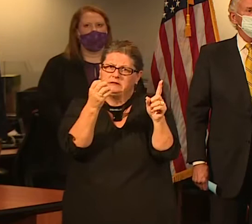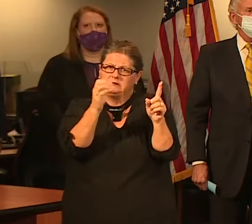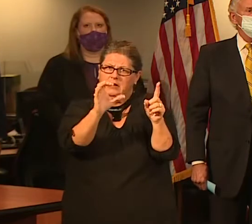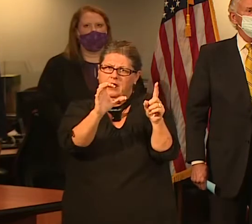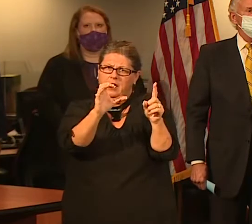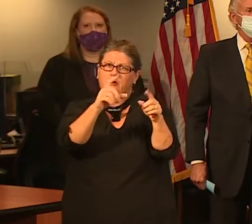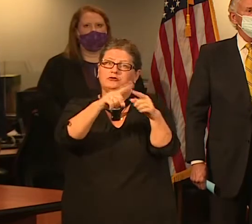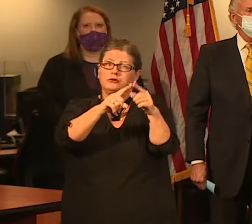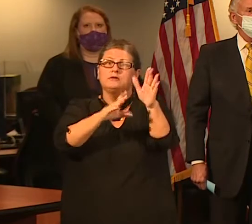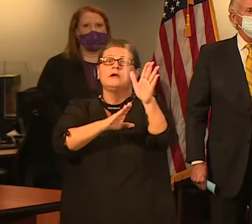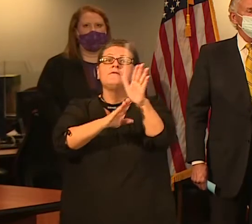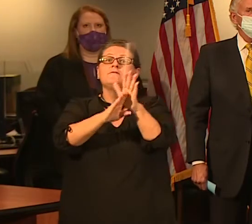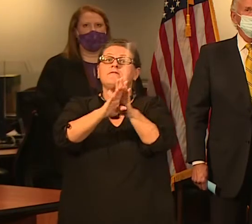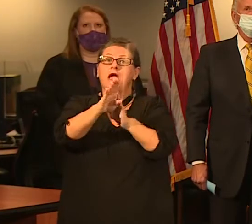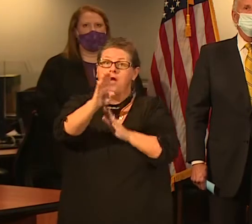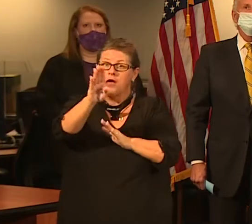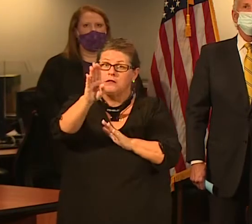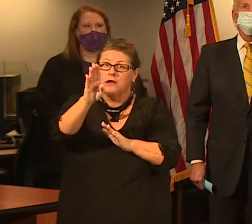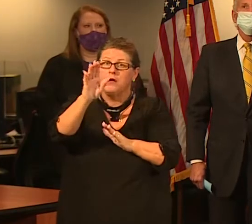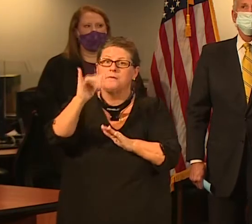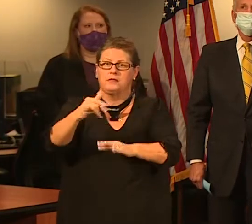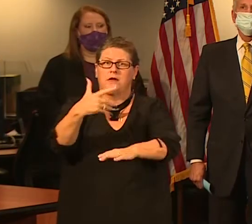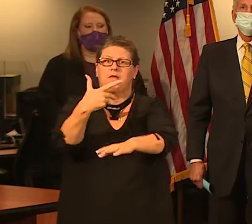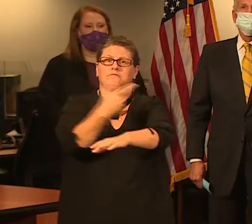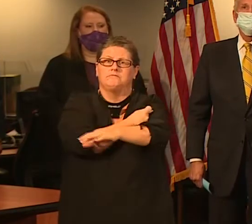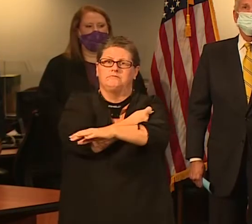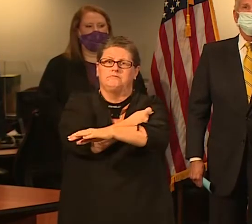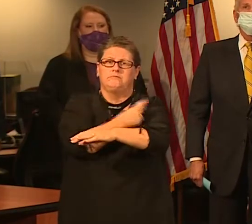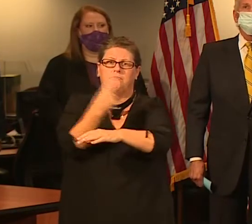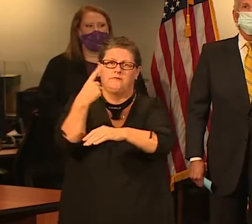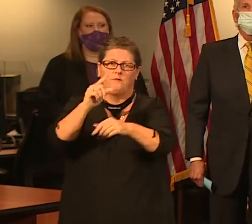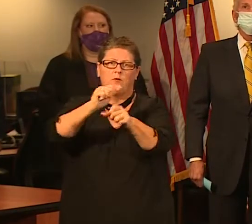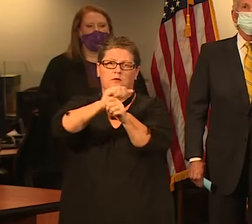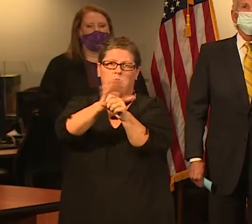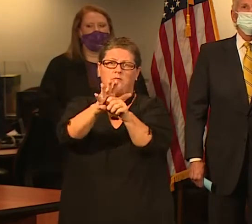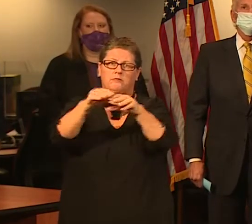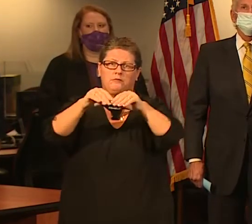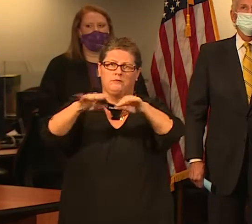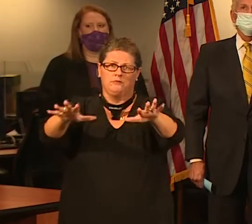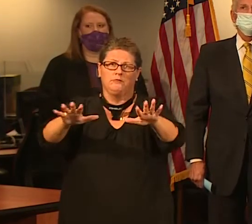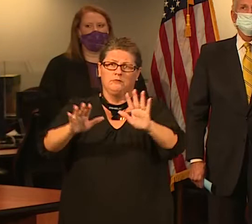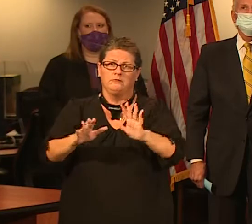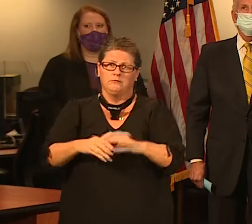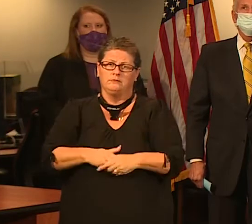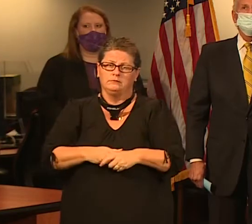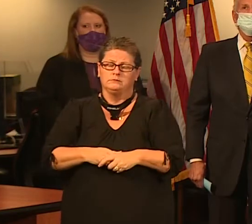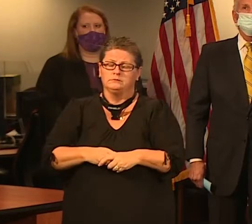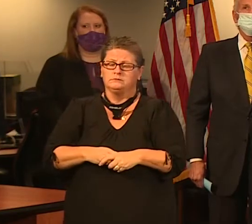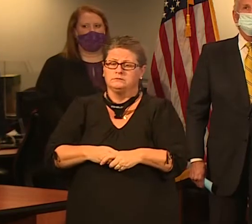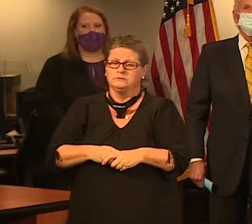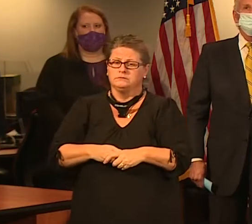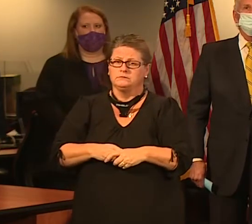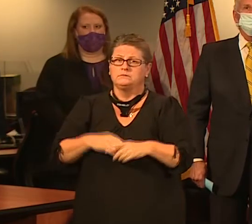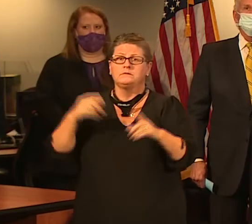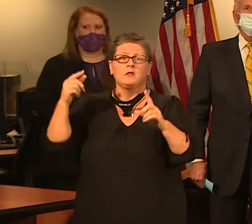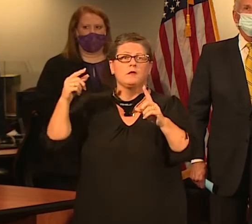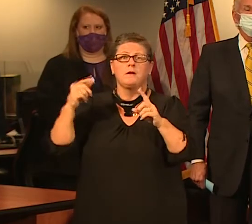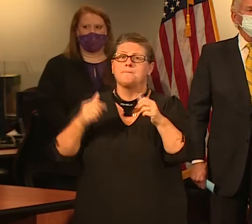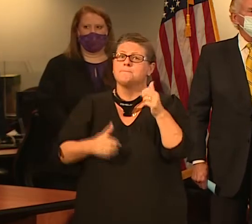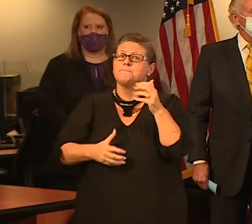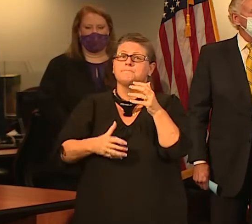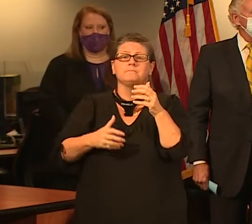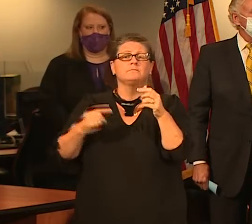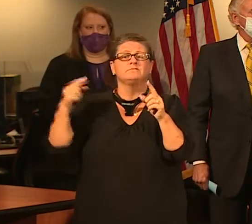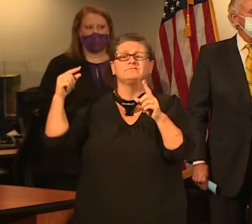Carolina's COVID-19 vaccination plan. The overarching goal of this vaccination plan will be the